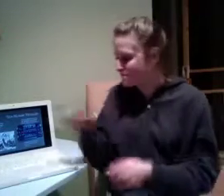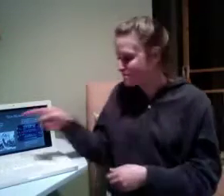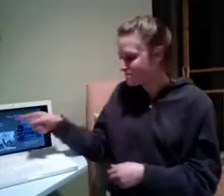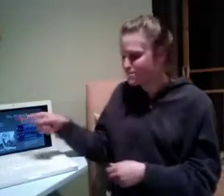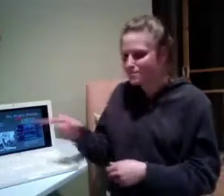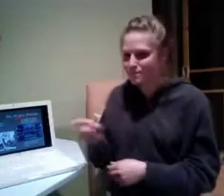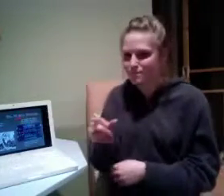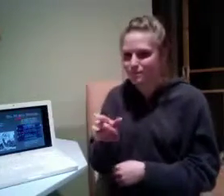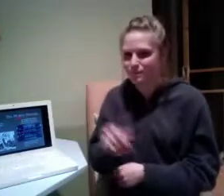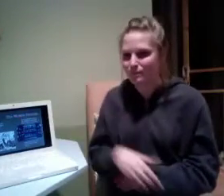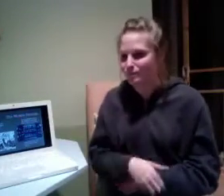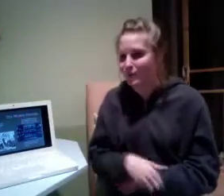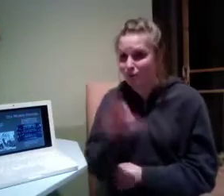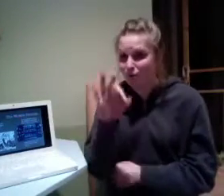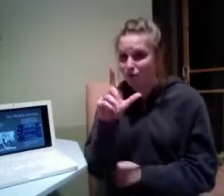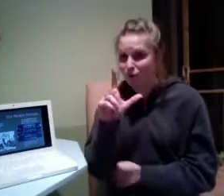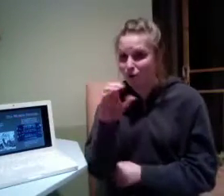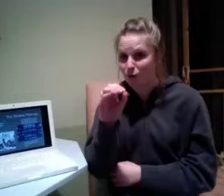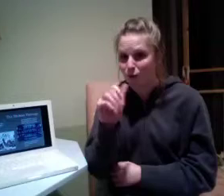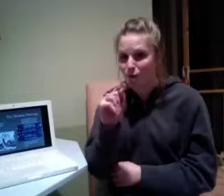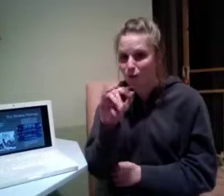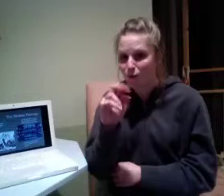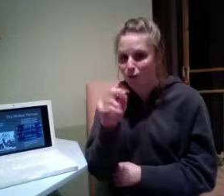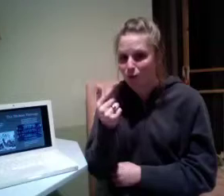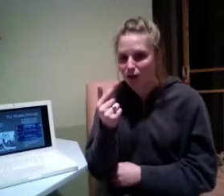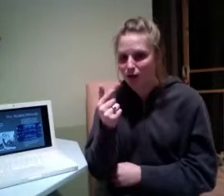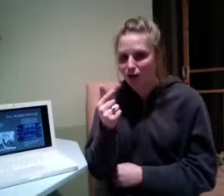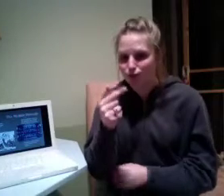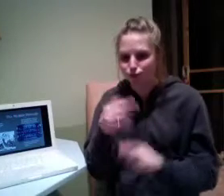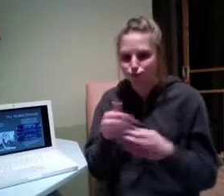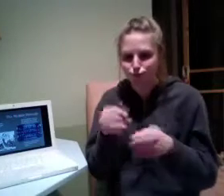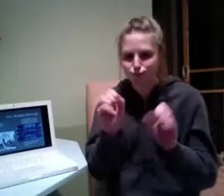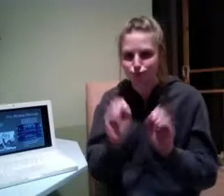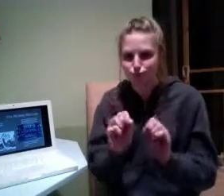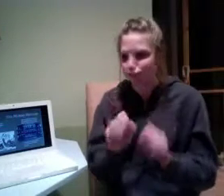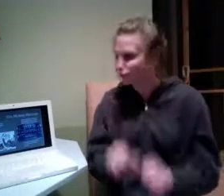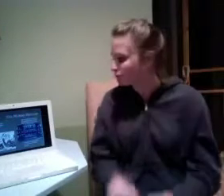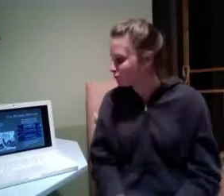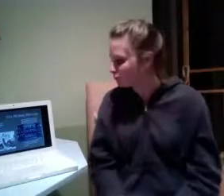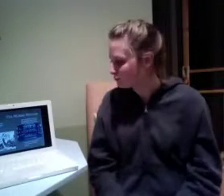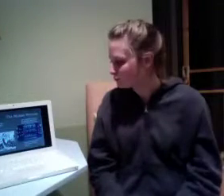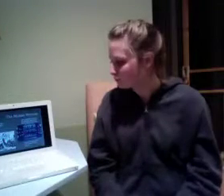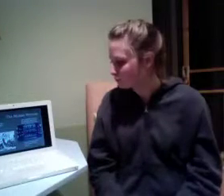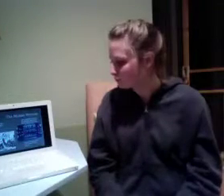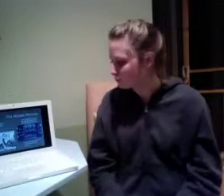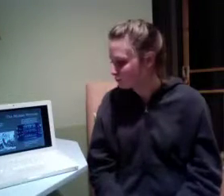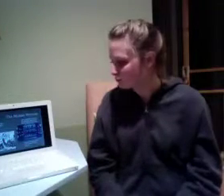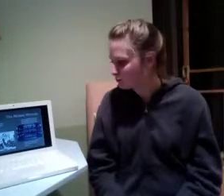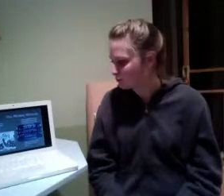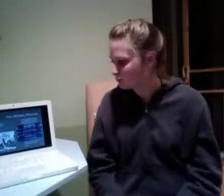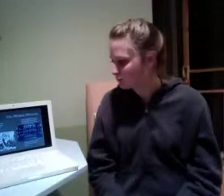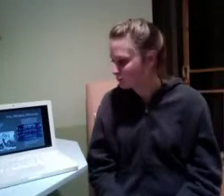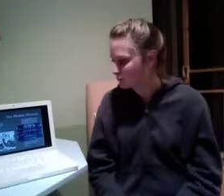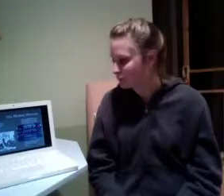to the Western Hemisphere, but you don't, because if they're lucky enough to make it, they're headed towards a life of